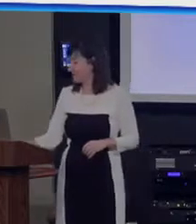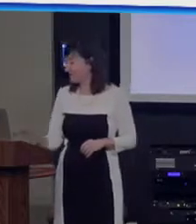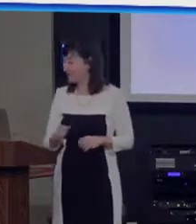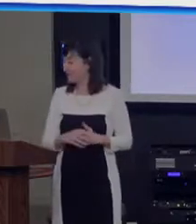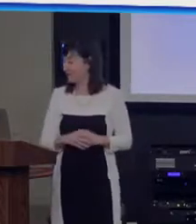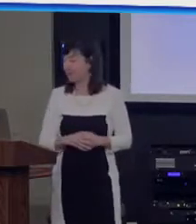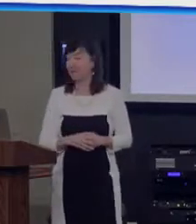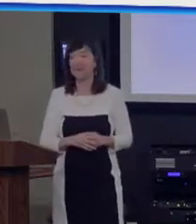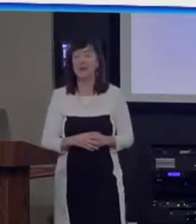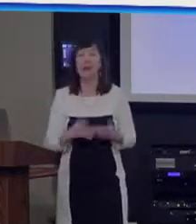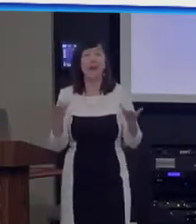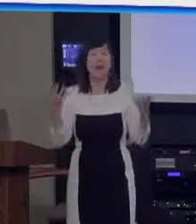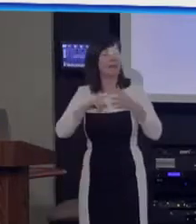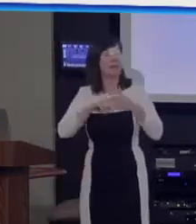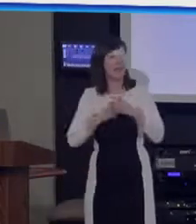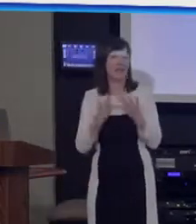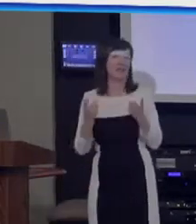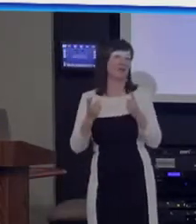with the